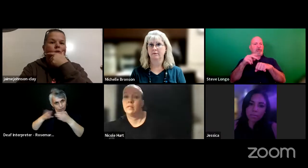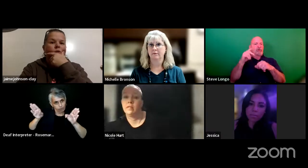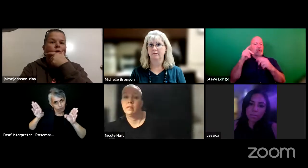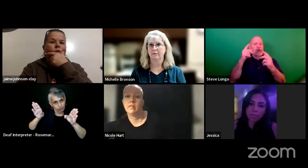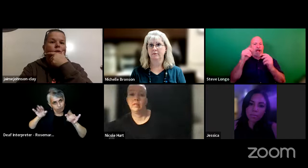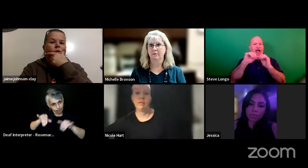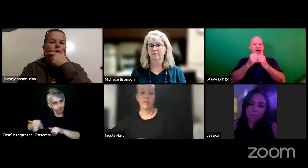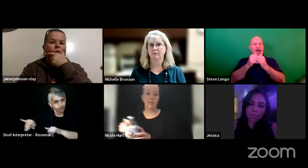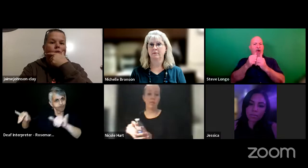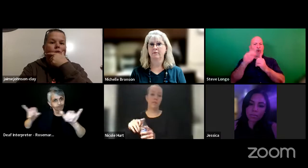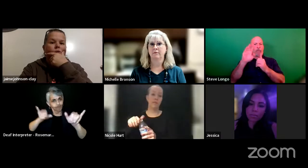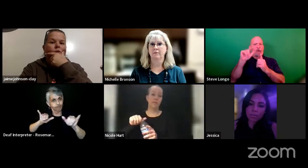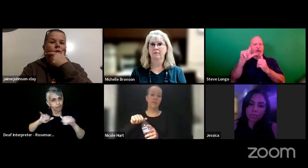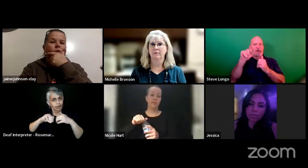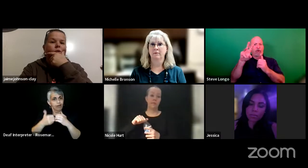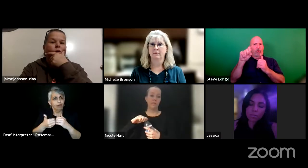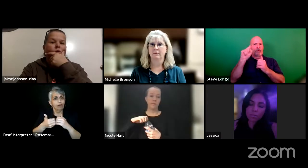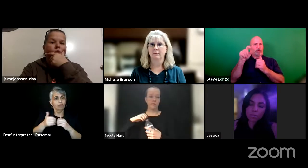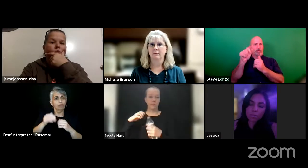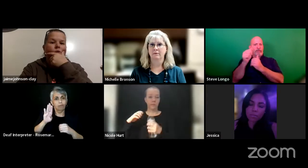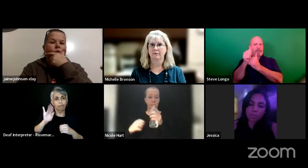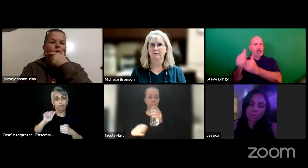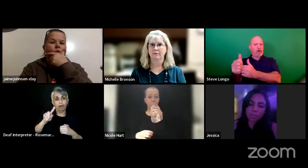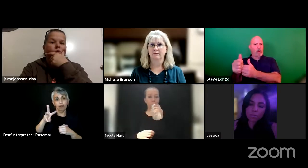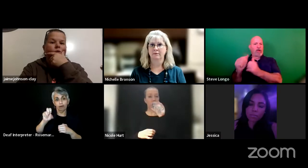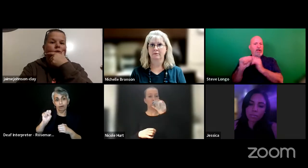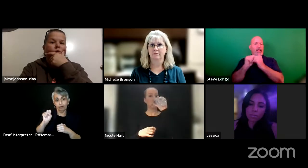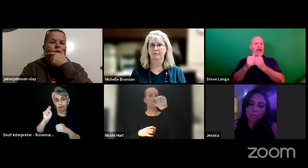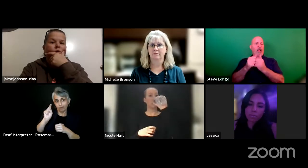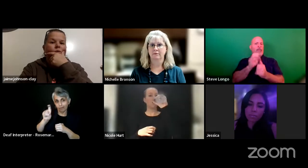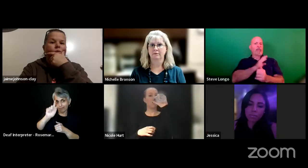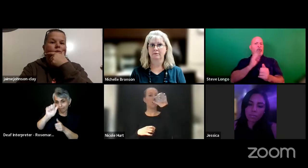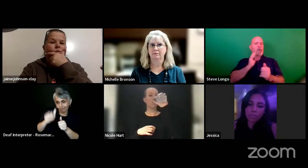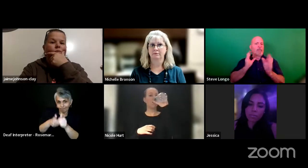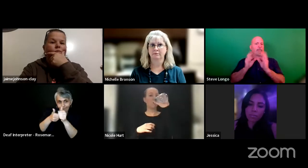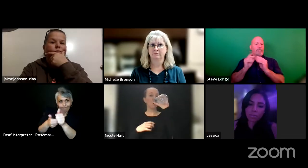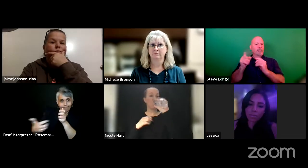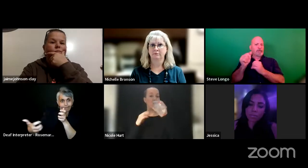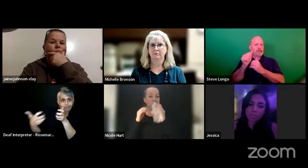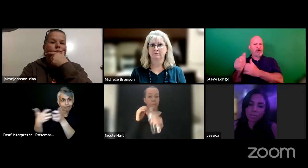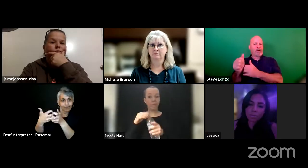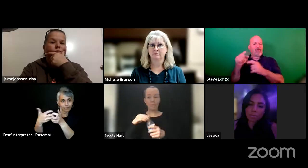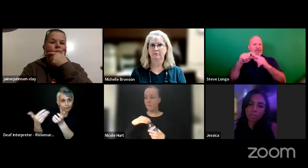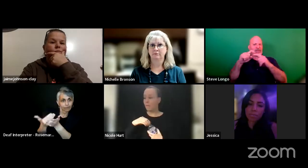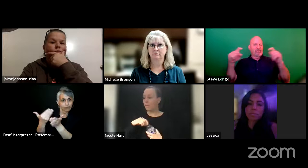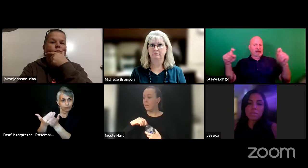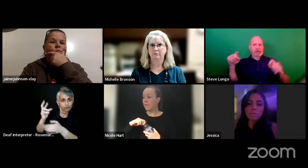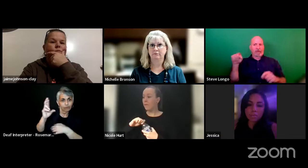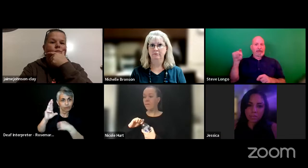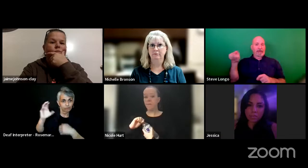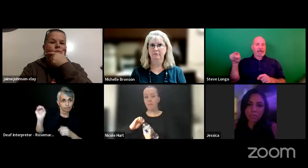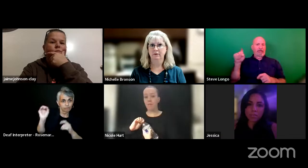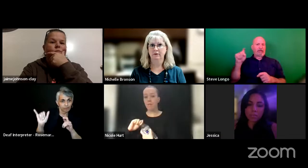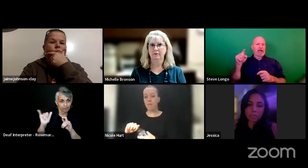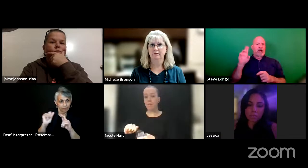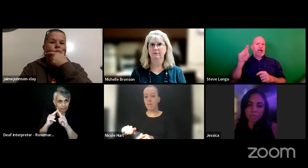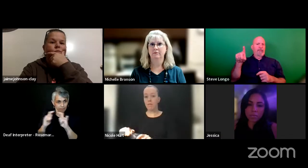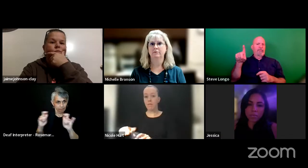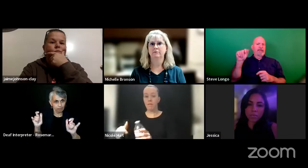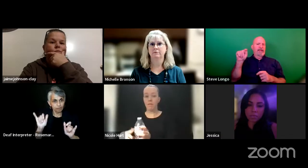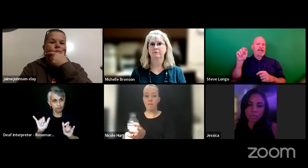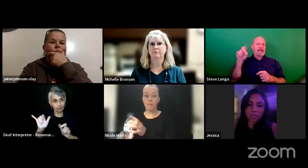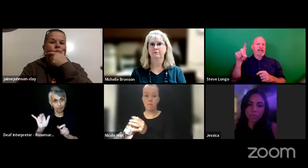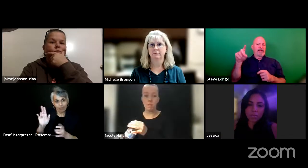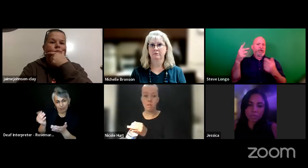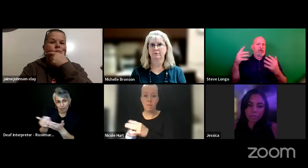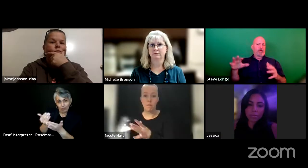that sets a standard on how bylaws are to be written and how board meetings are to